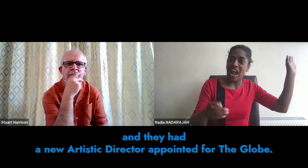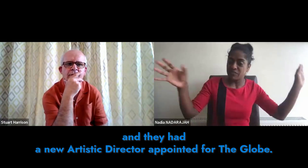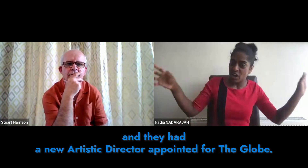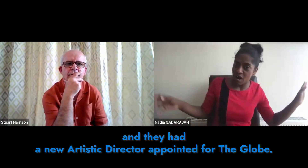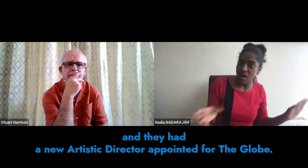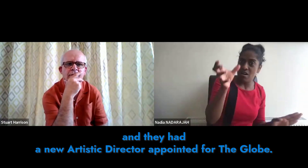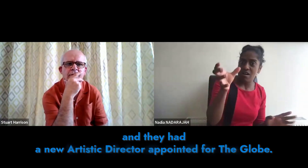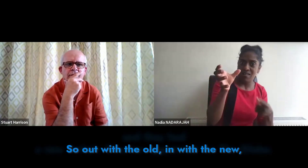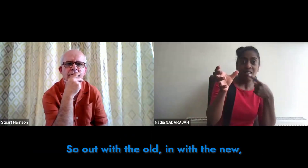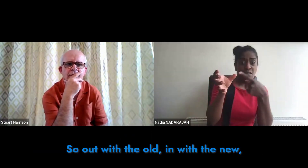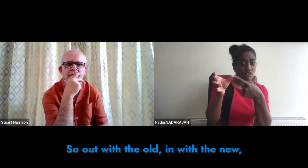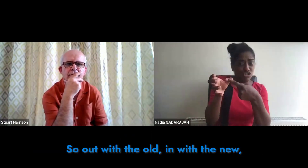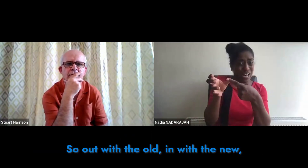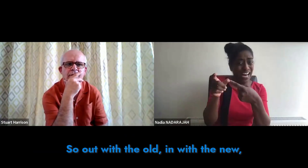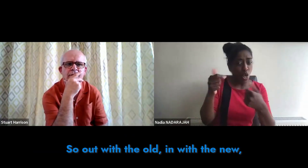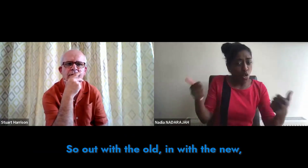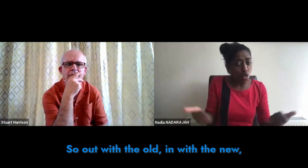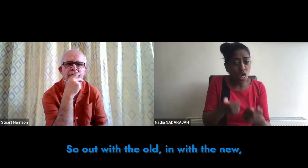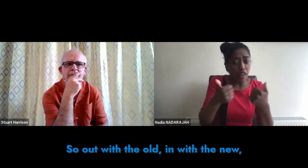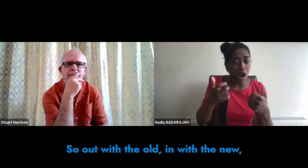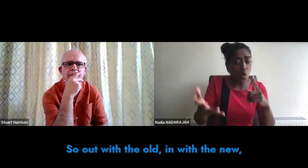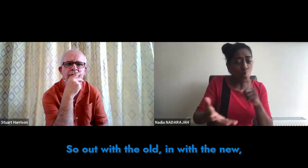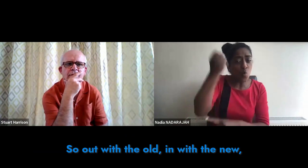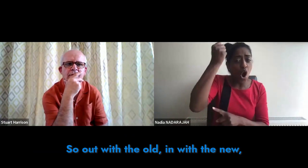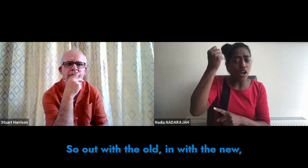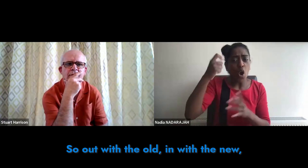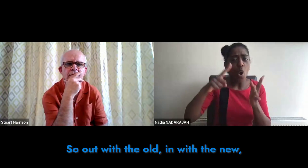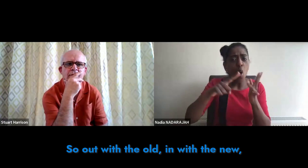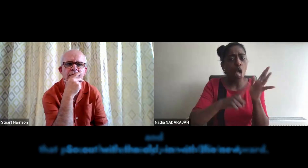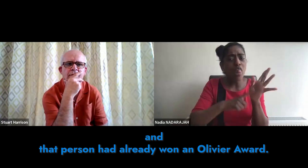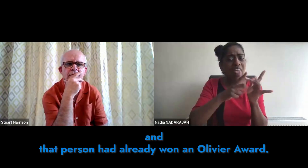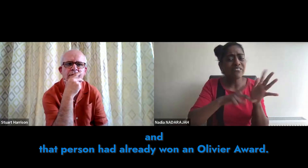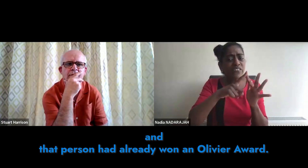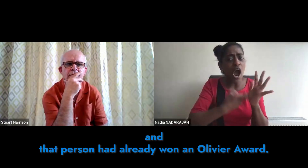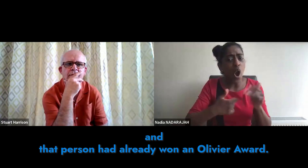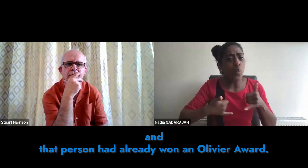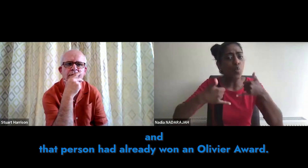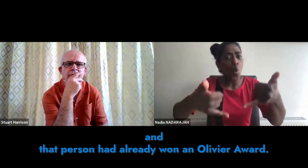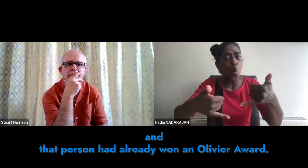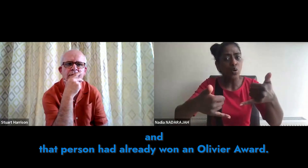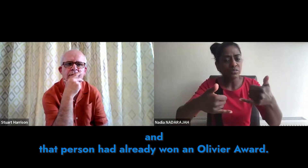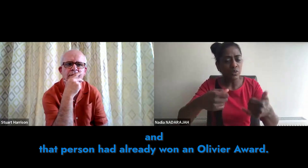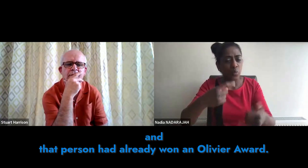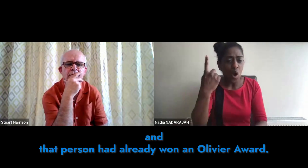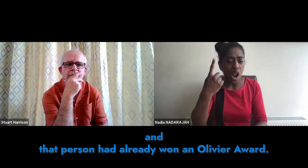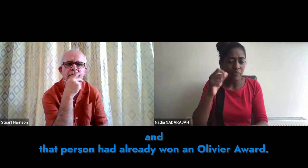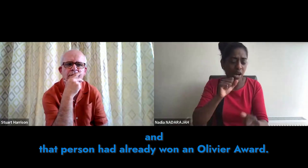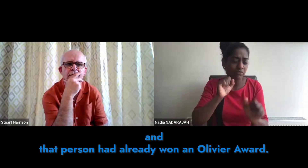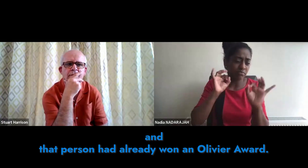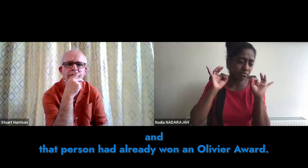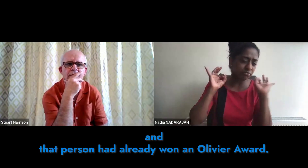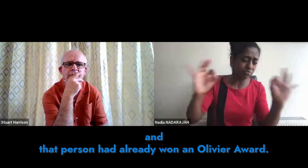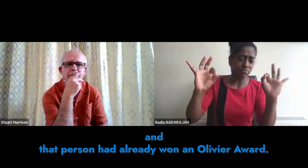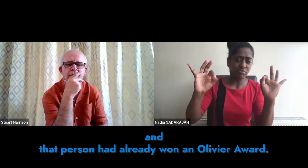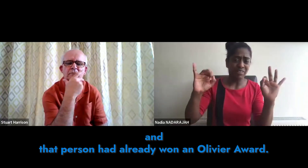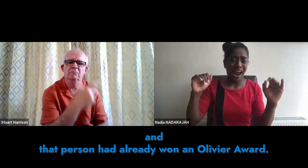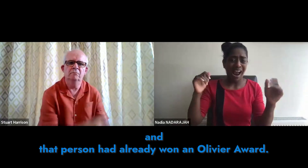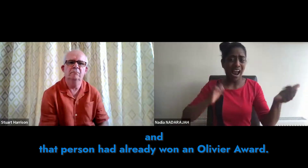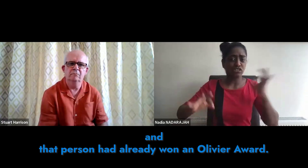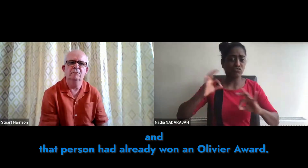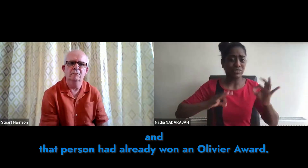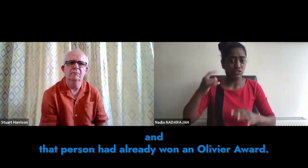appointed for the Globe. So out with the old, in with the new. And that person had already won an